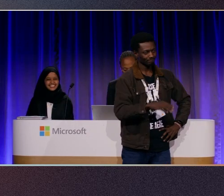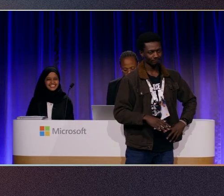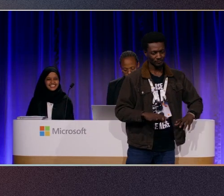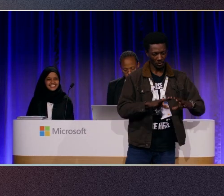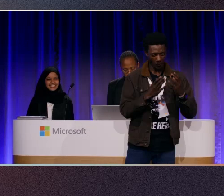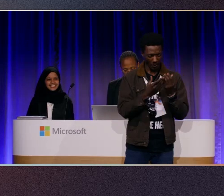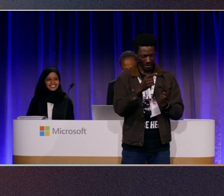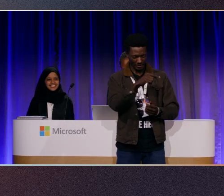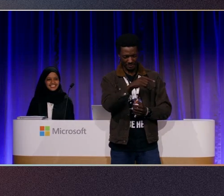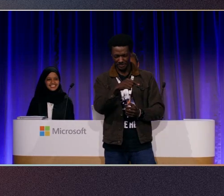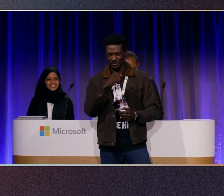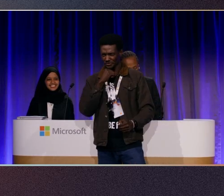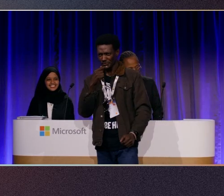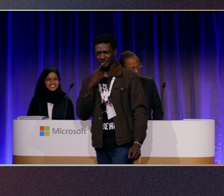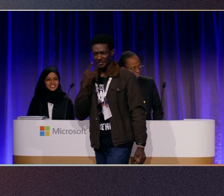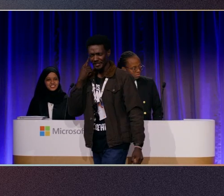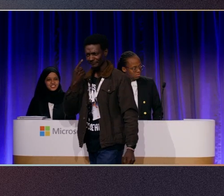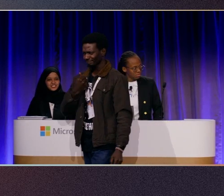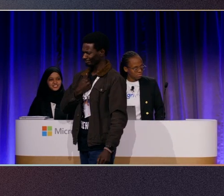Okay.